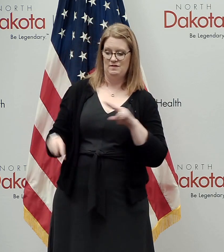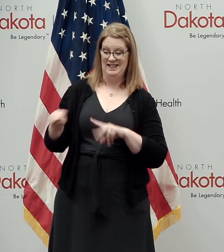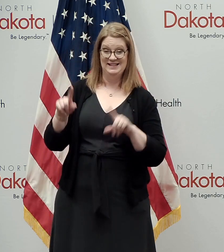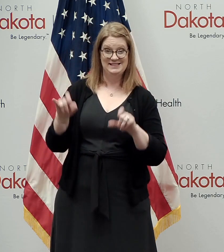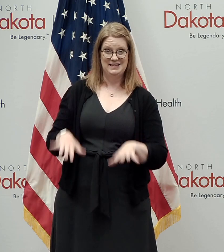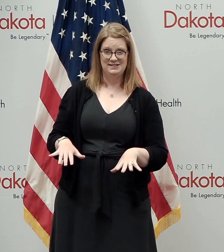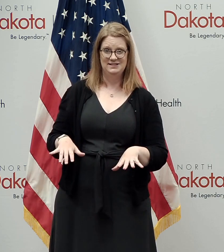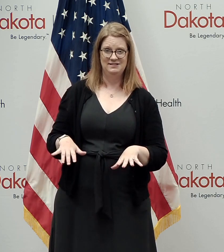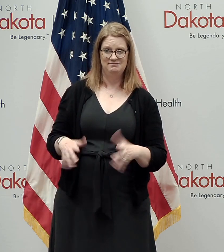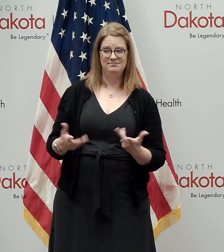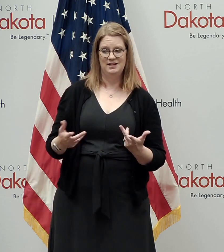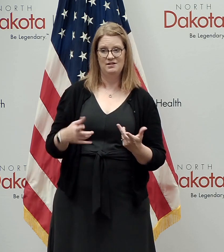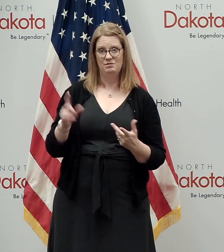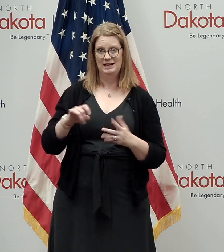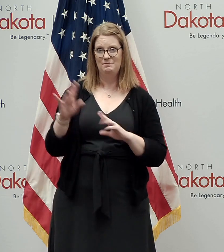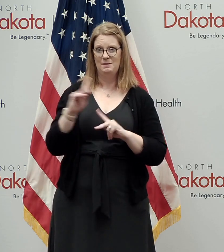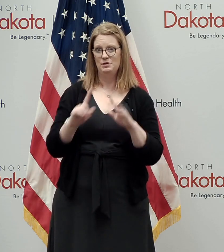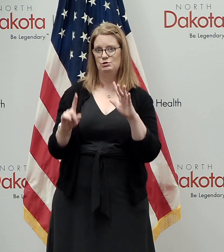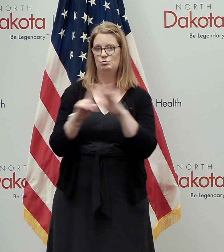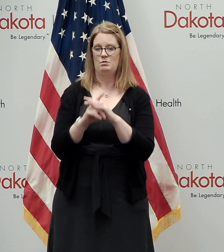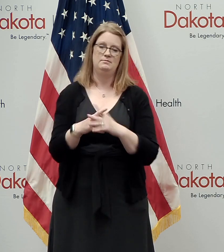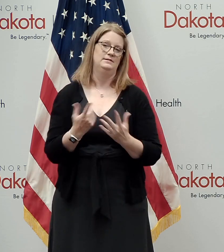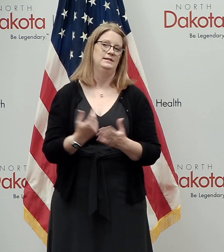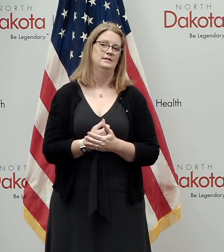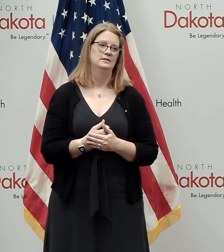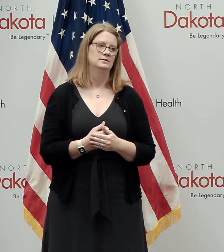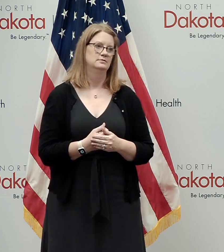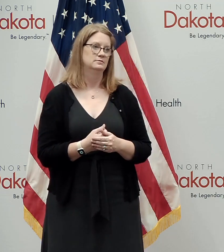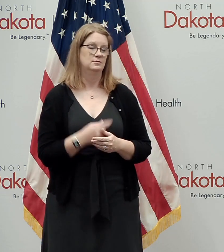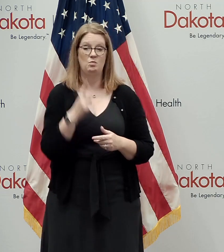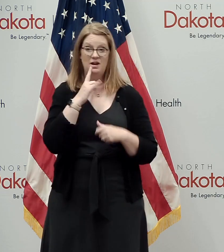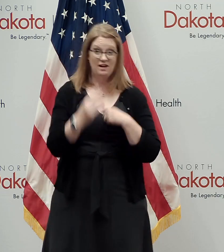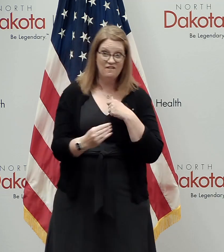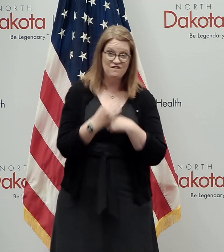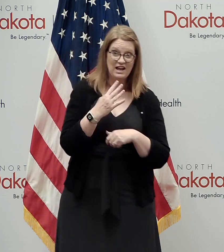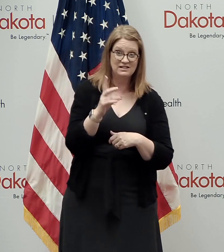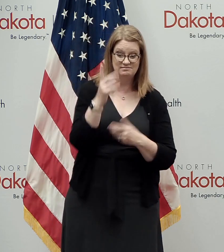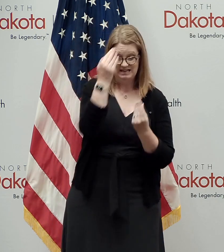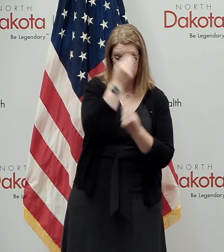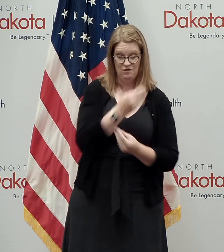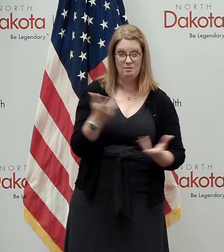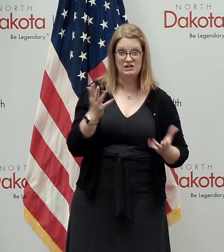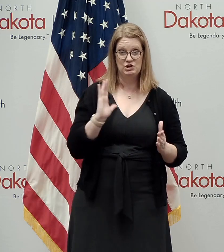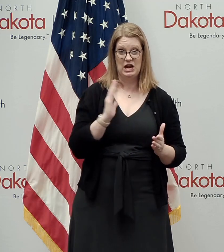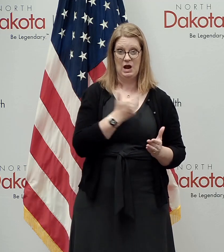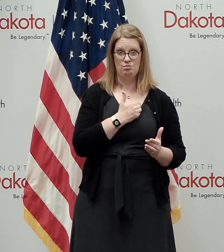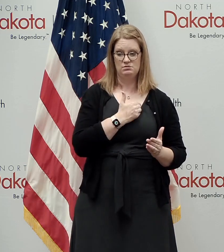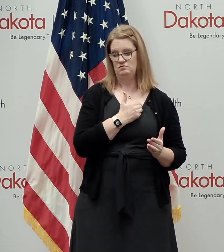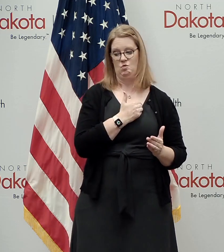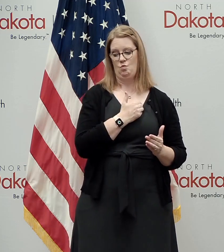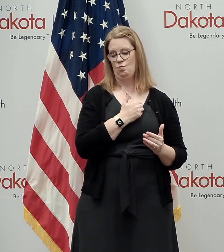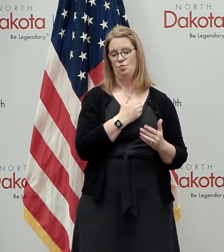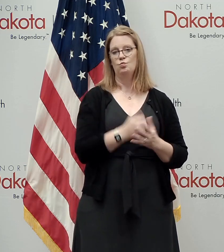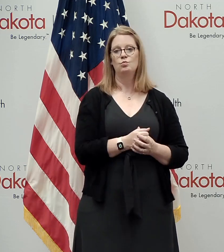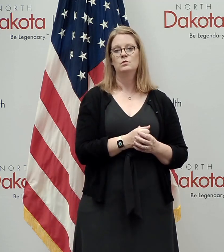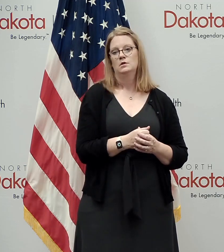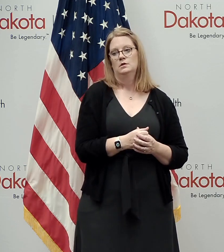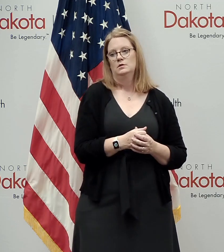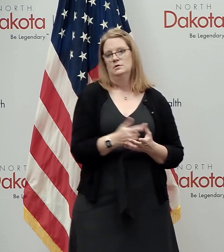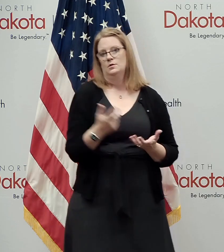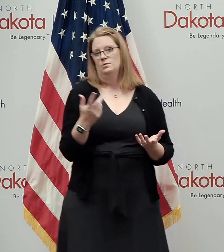up. So that's maybe a good thing, but it wouldn't affect our data. We're interested in people, whether